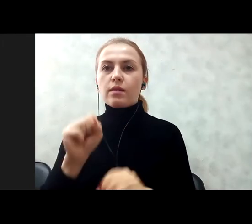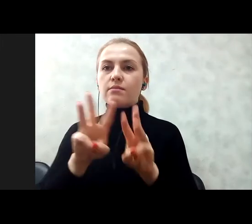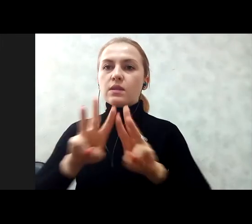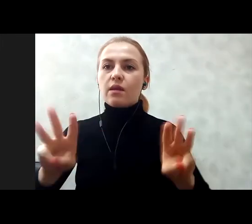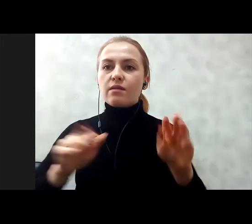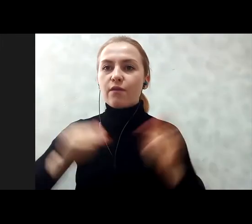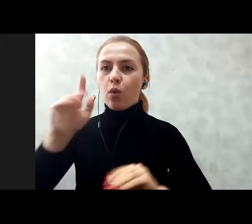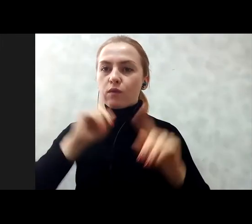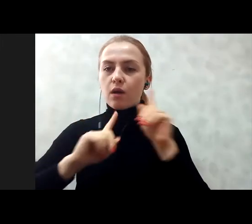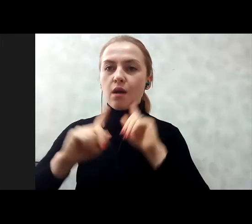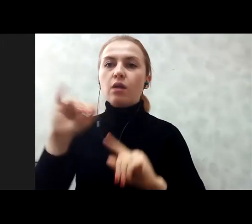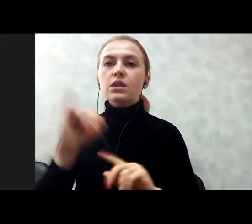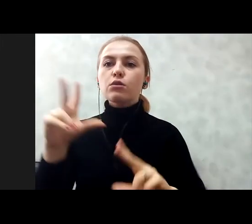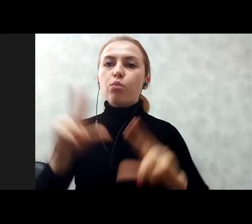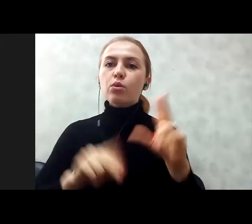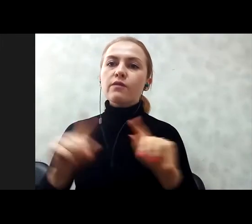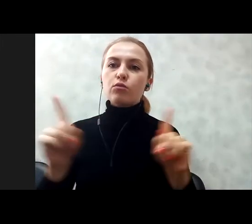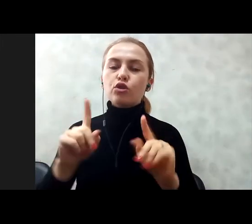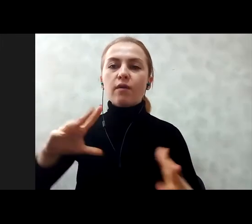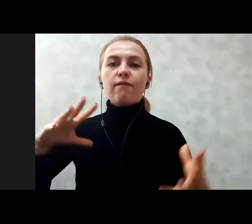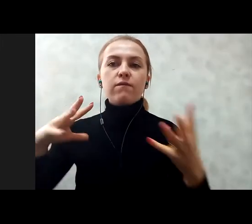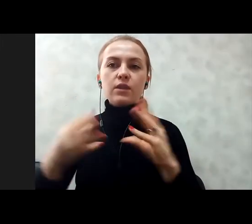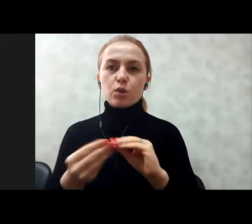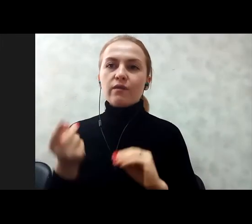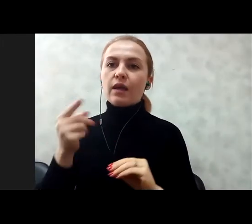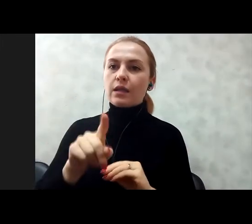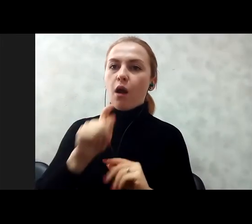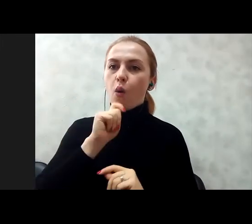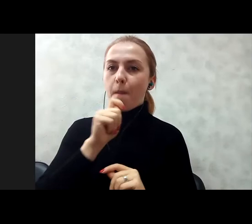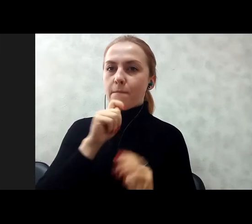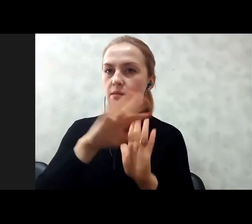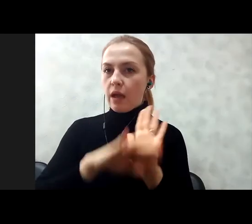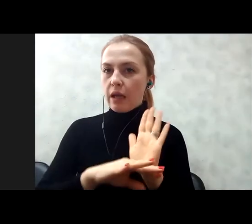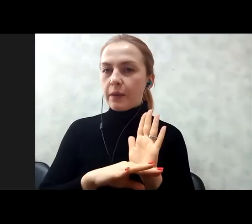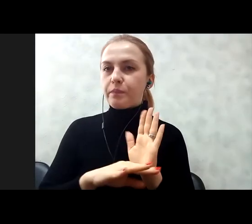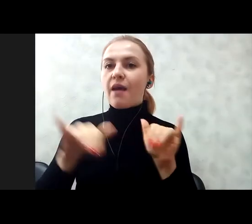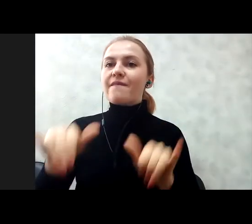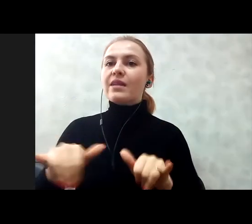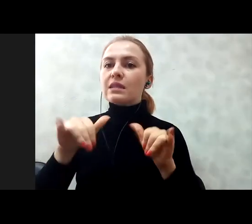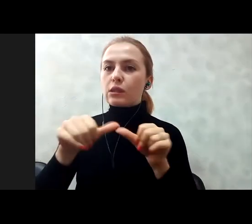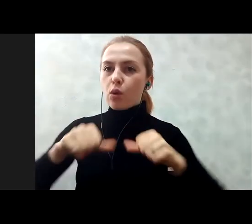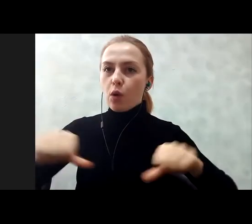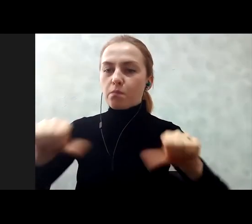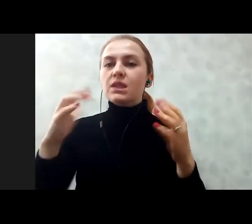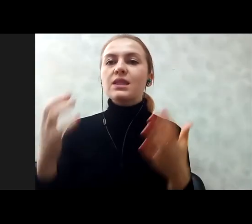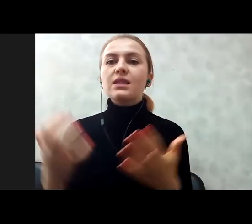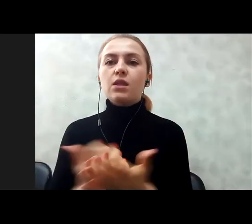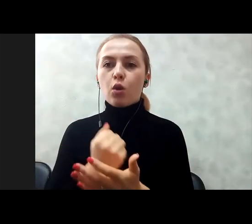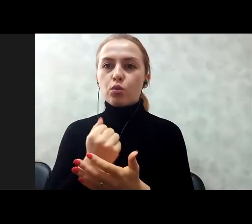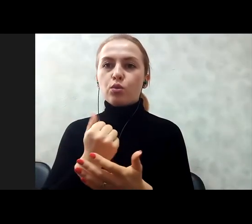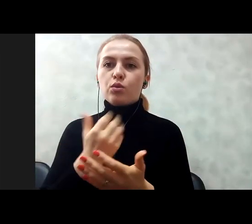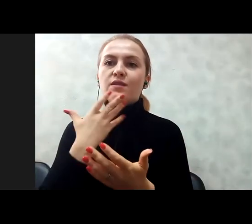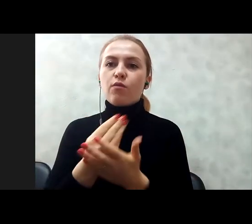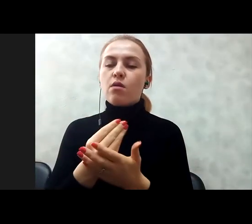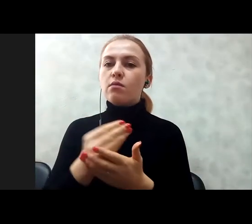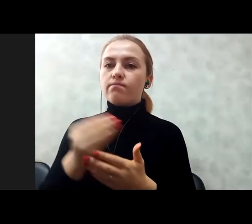We are all looking forward to seeing the final text of this law on the RADA website, and